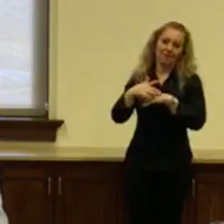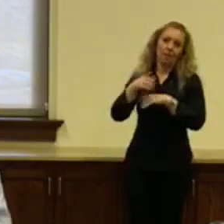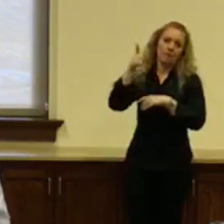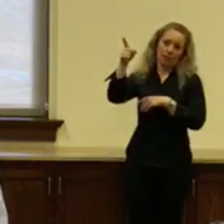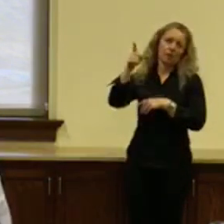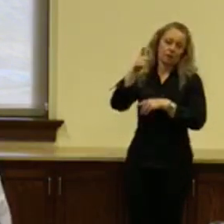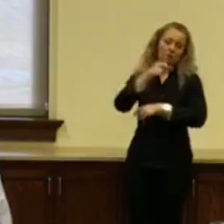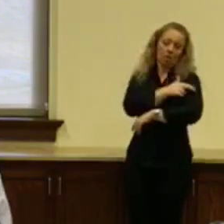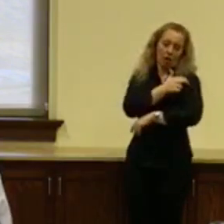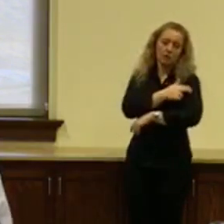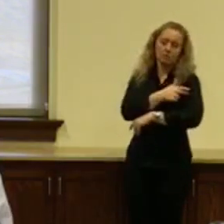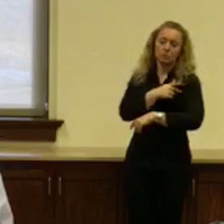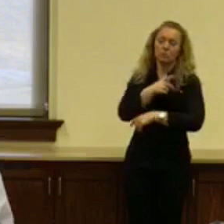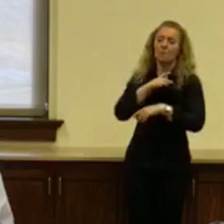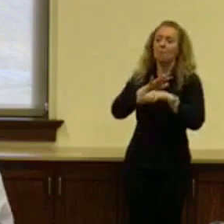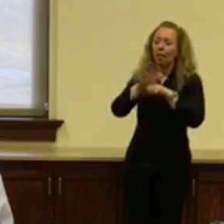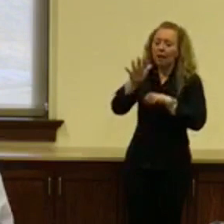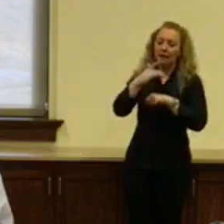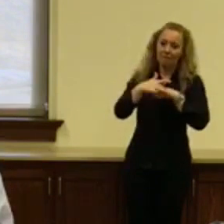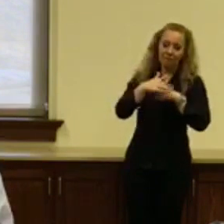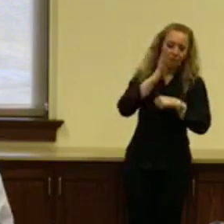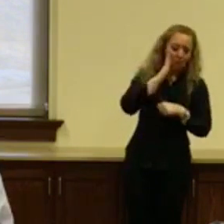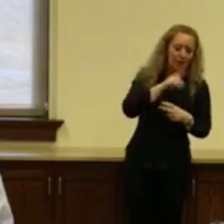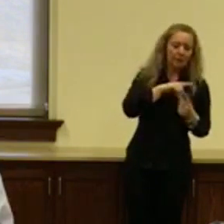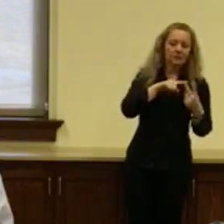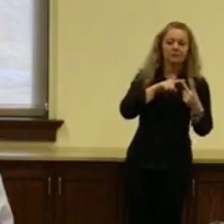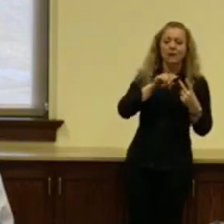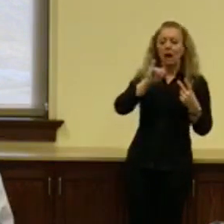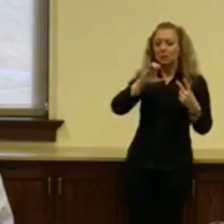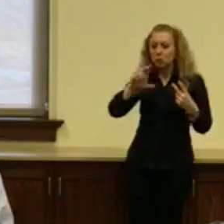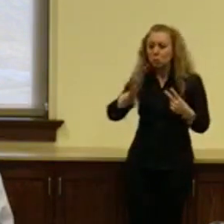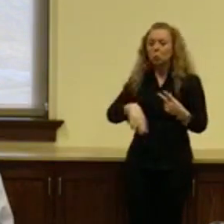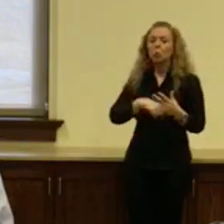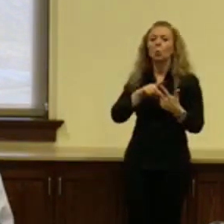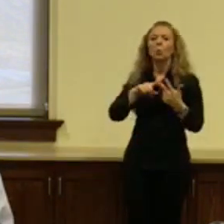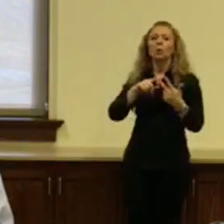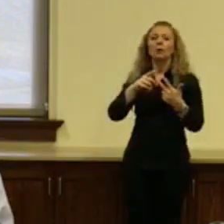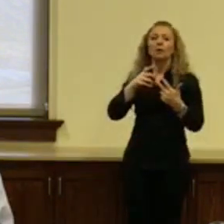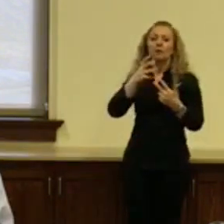hospital beds, ICU beds, and ventilators in our region,